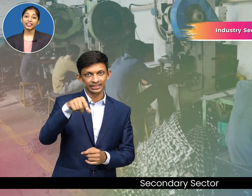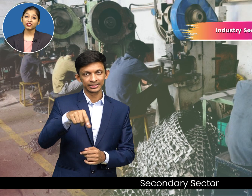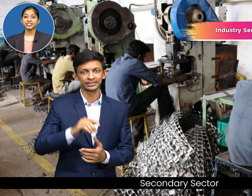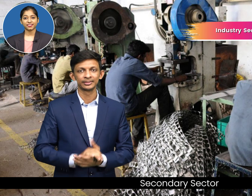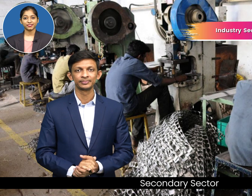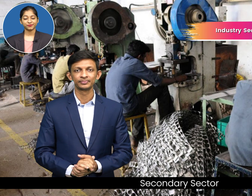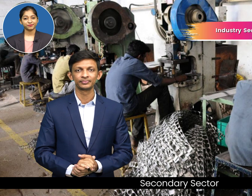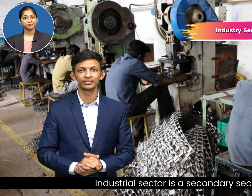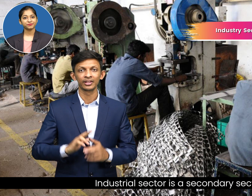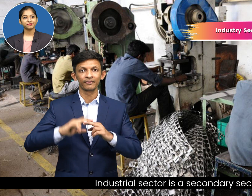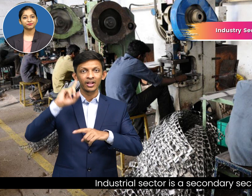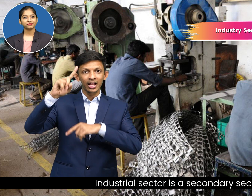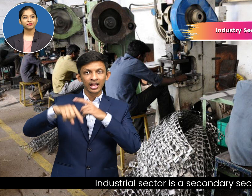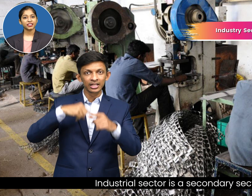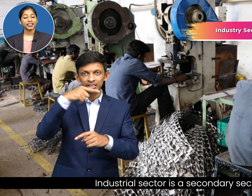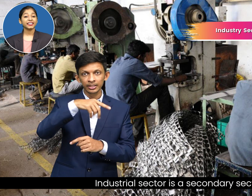Secondary sector.